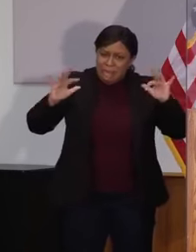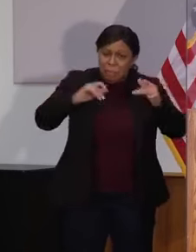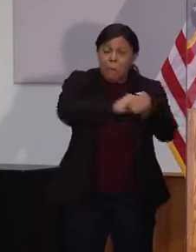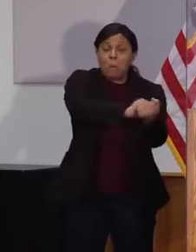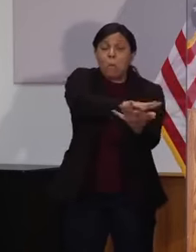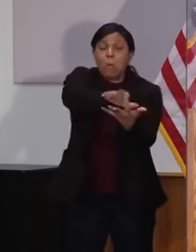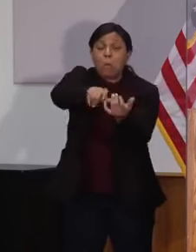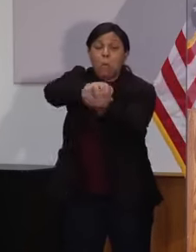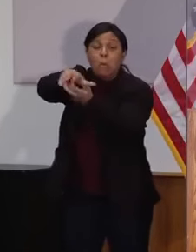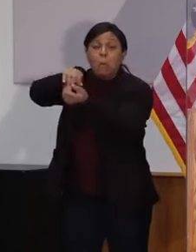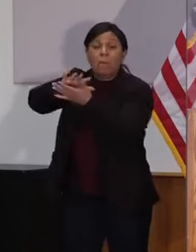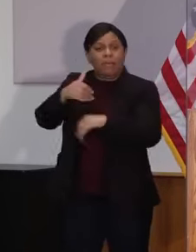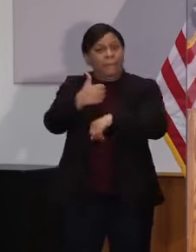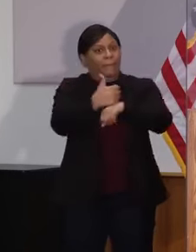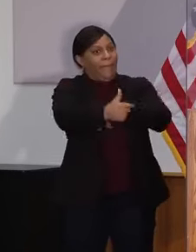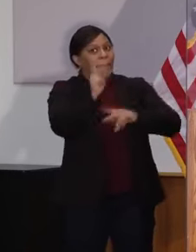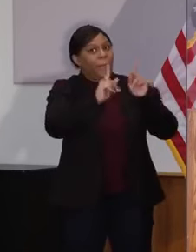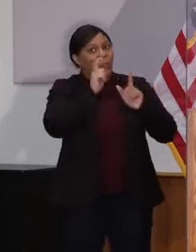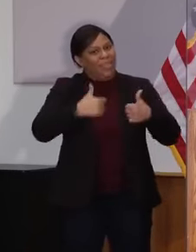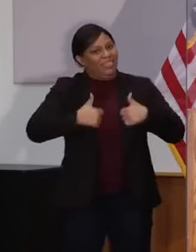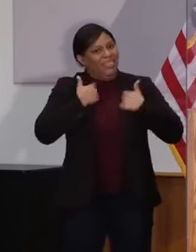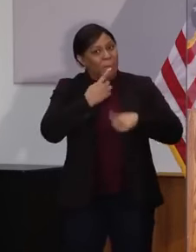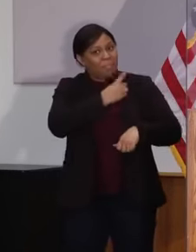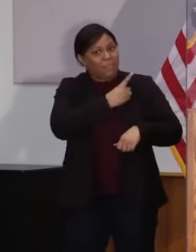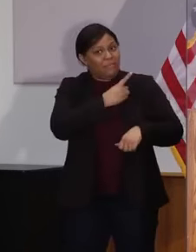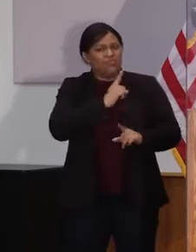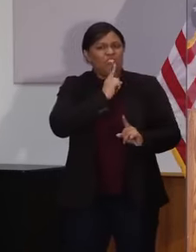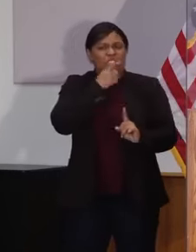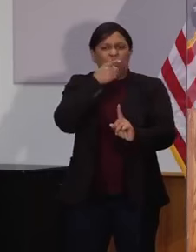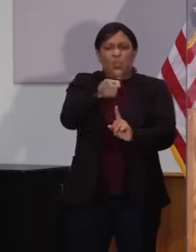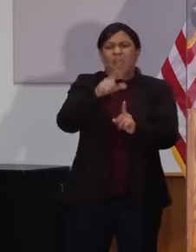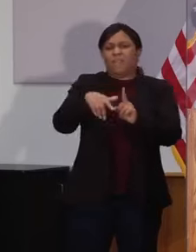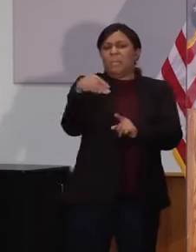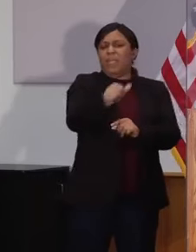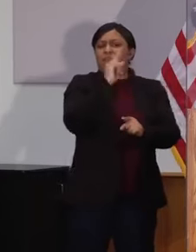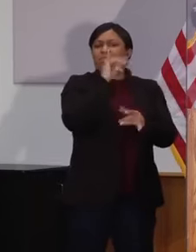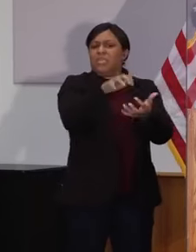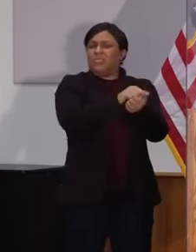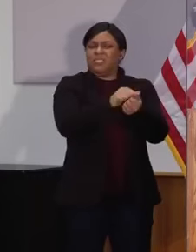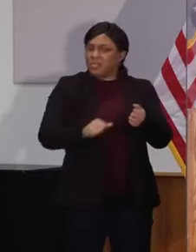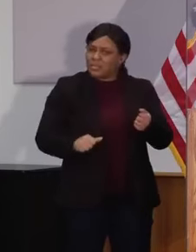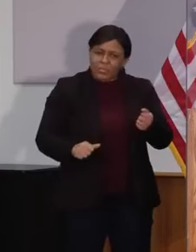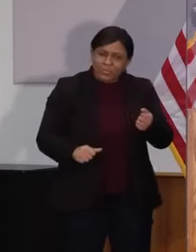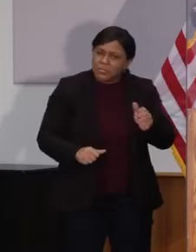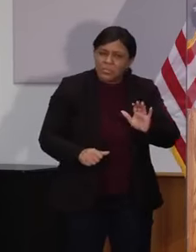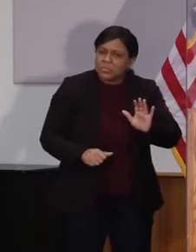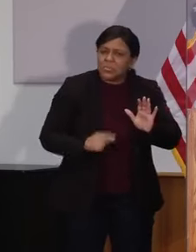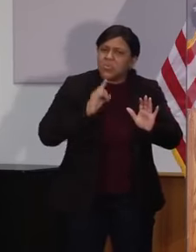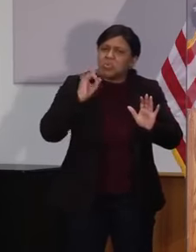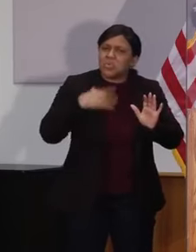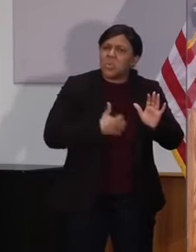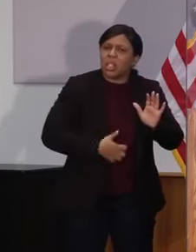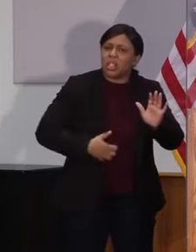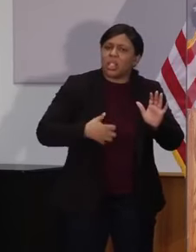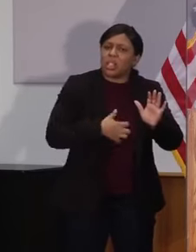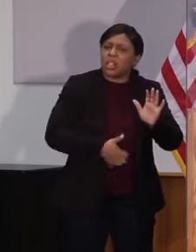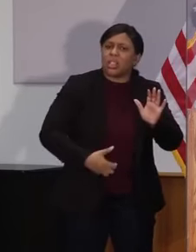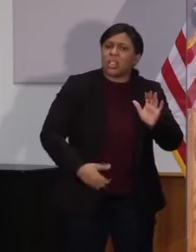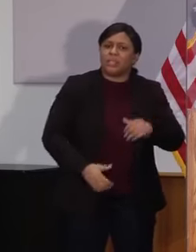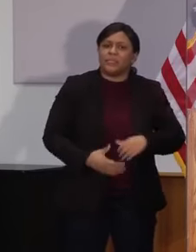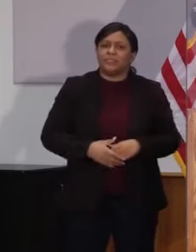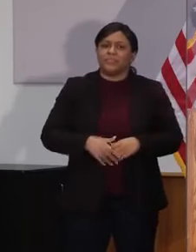starting, and I would just say, first of all, it is morally reprehensible, and Minnesotans aren't interested in